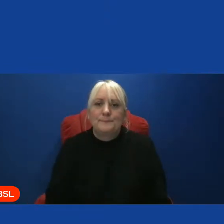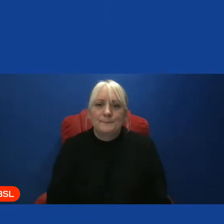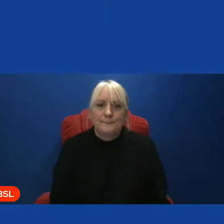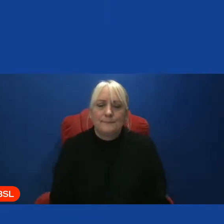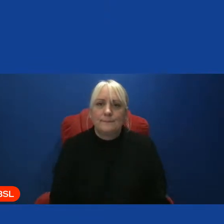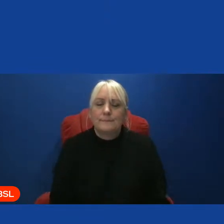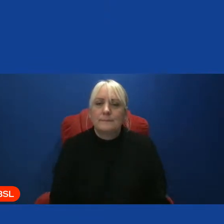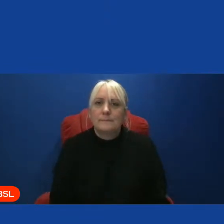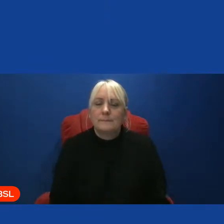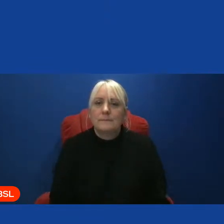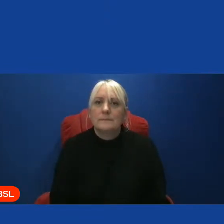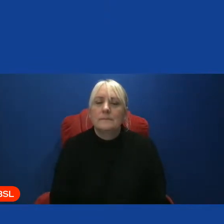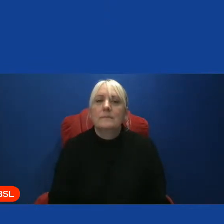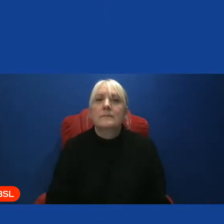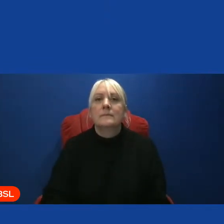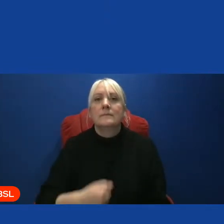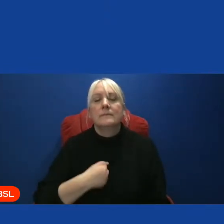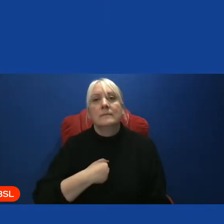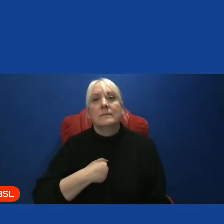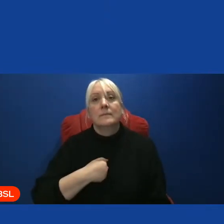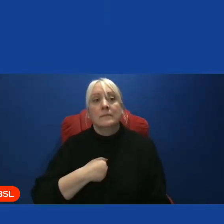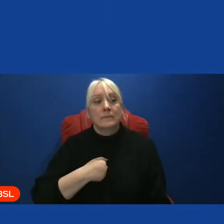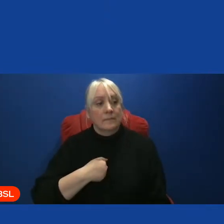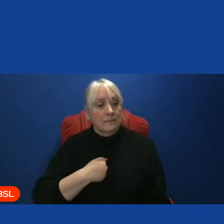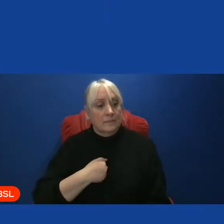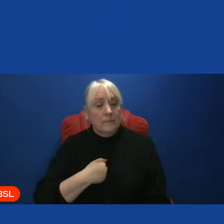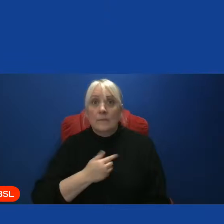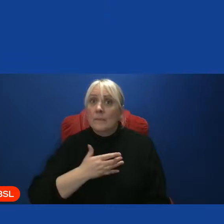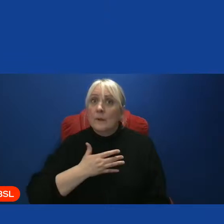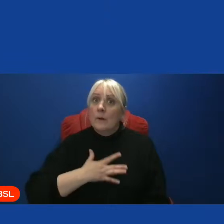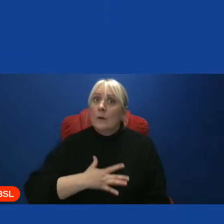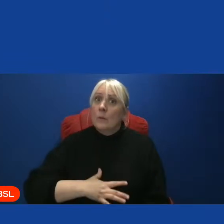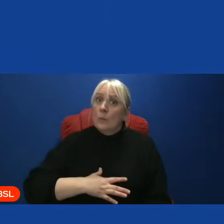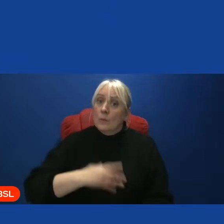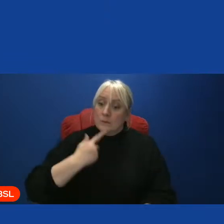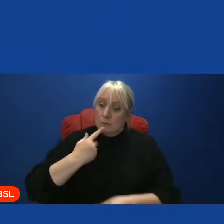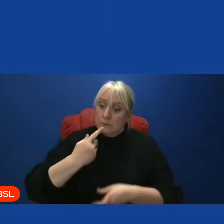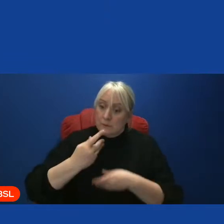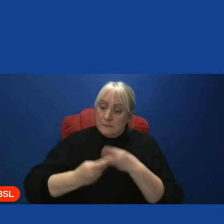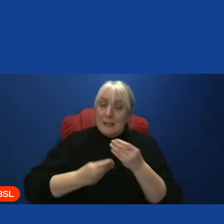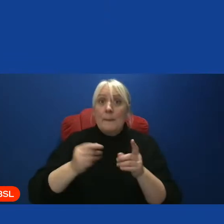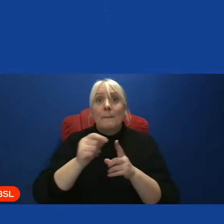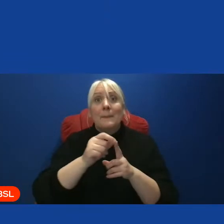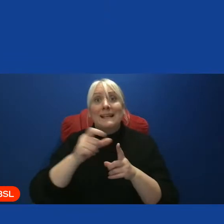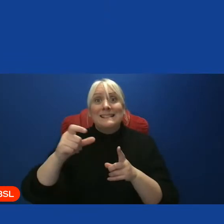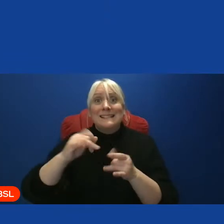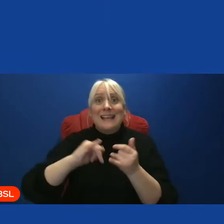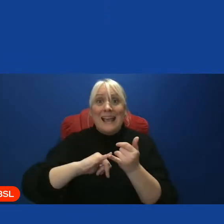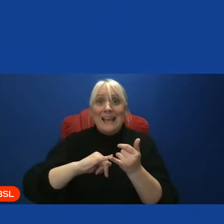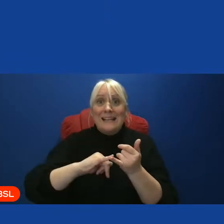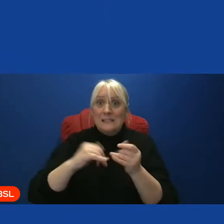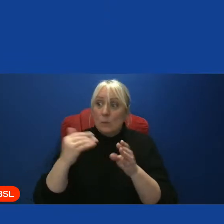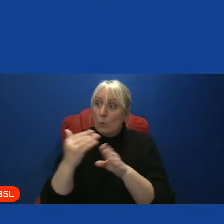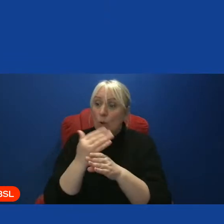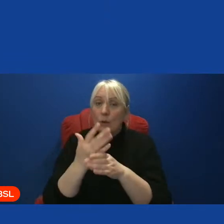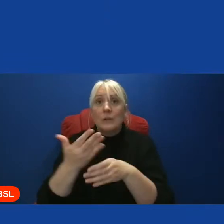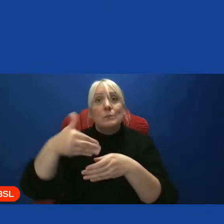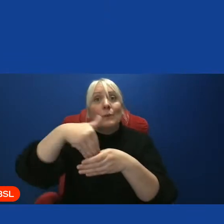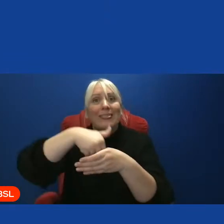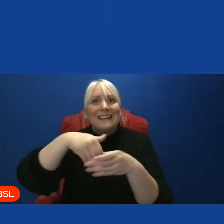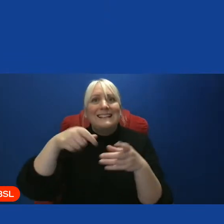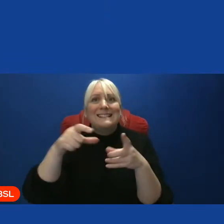I want also to start by acknowledging that PCS workers in